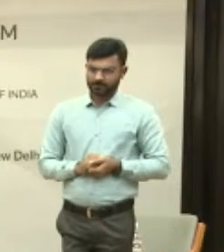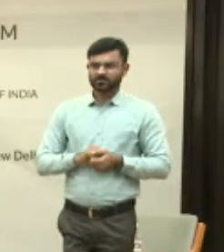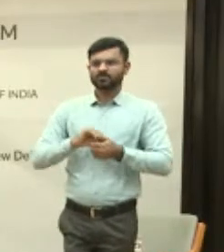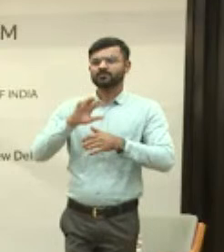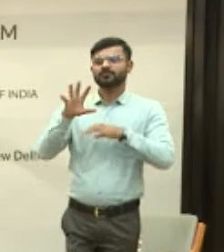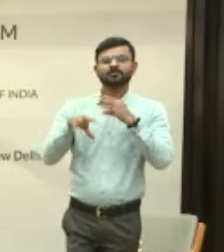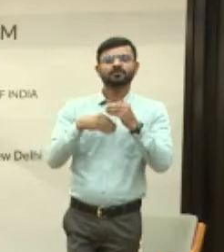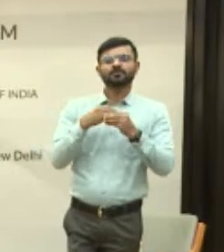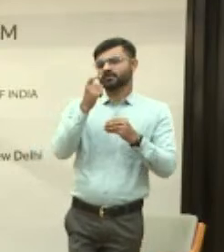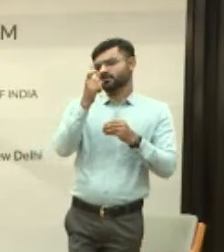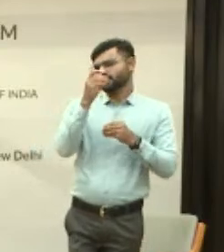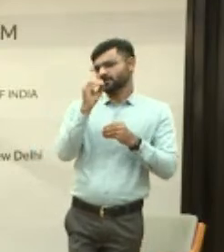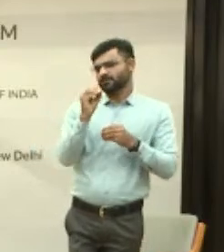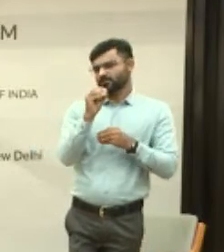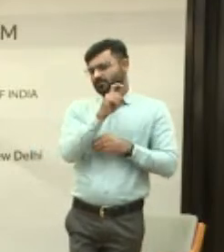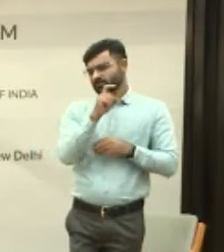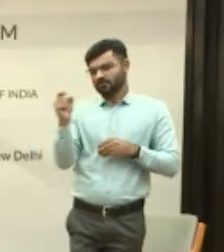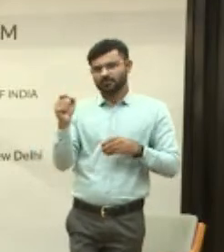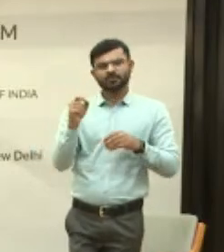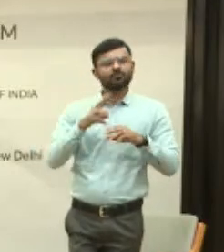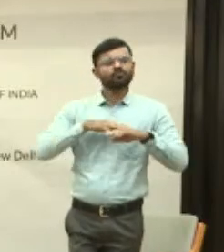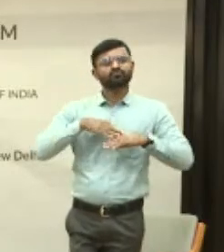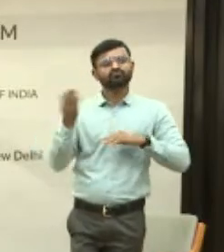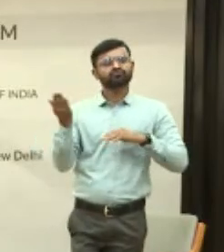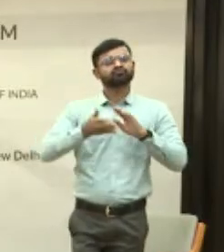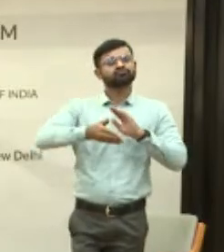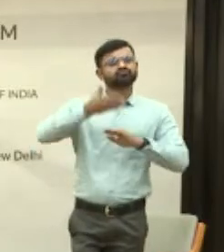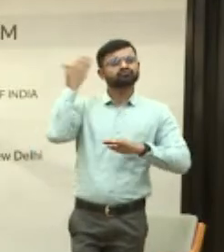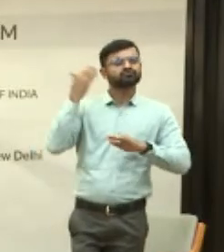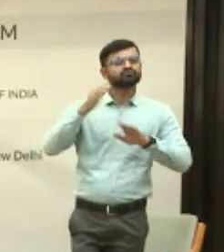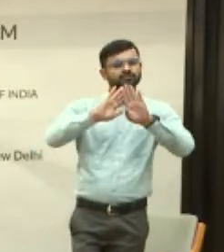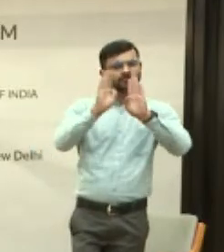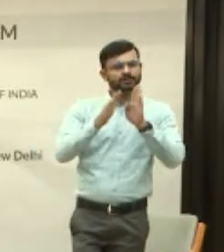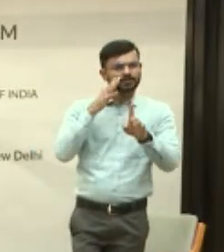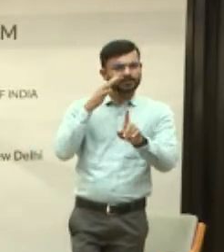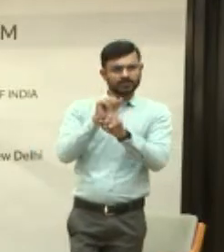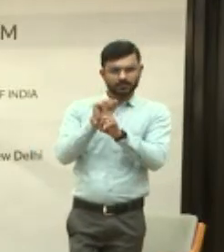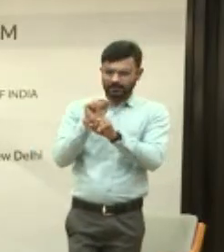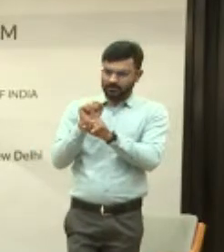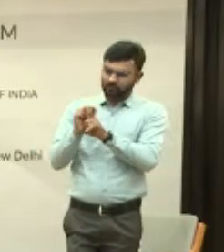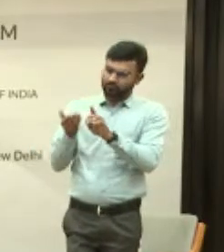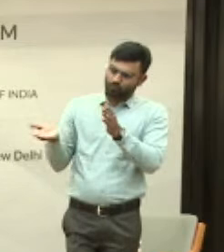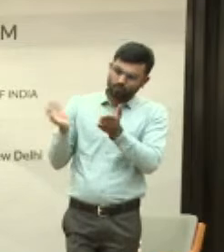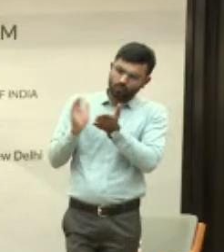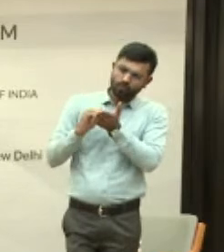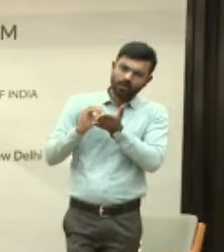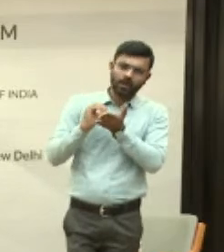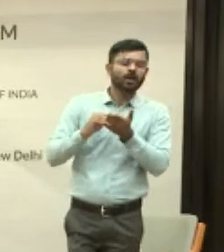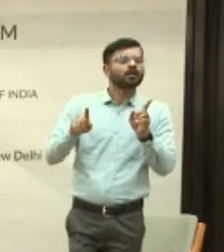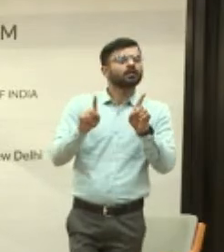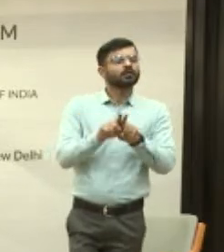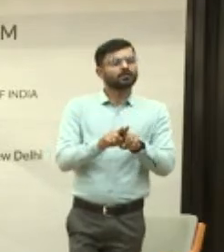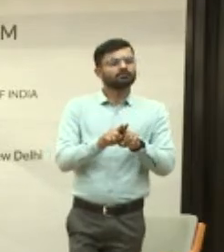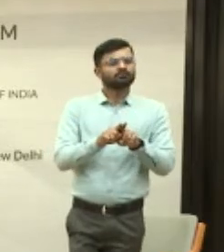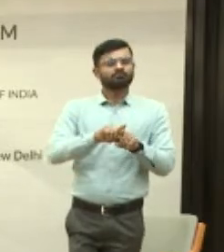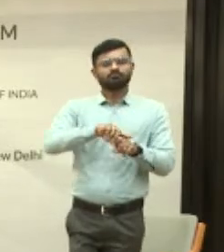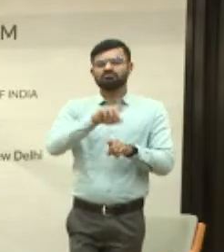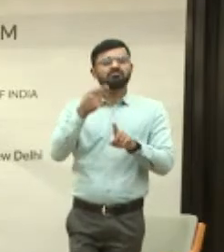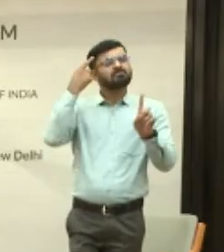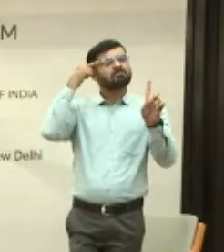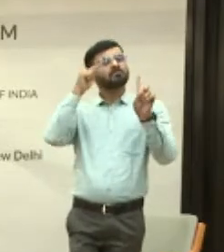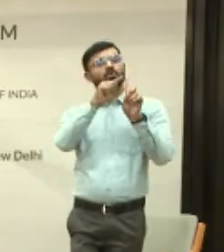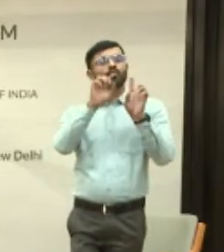about 1,700 old statutes were identified for repeal. They have no